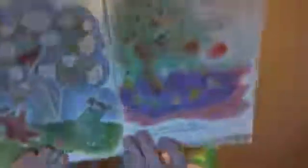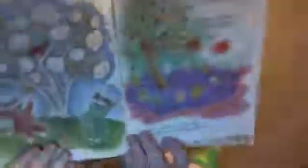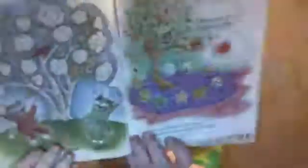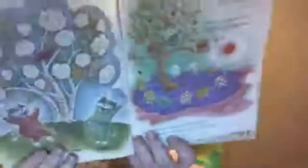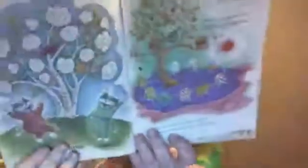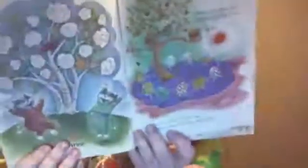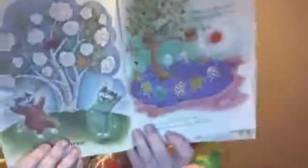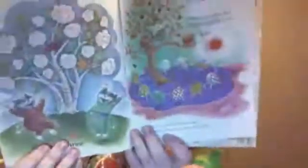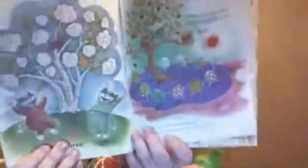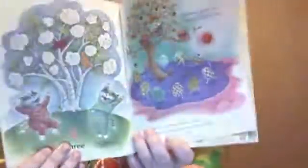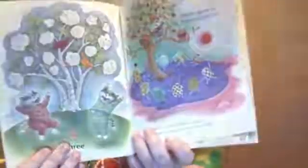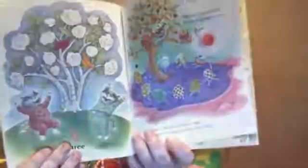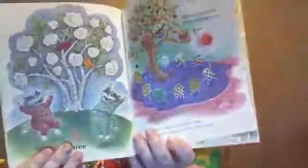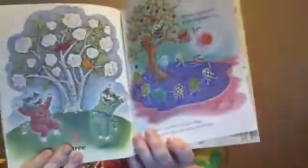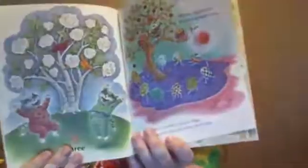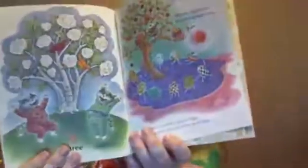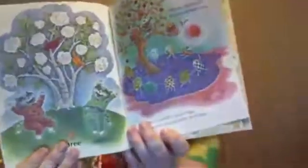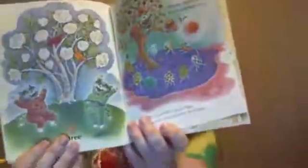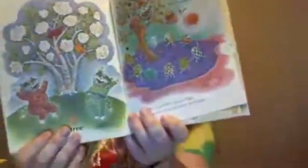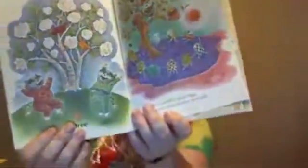dreams. Do you see them in the purple?